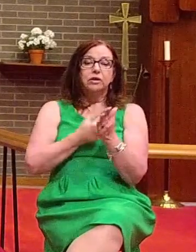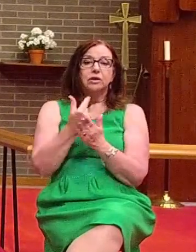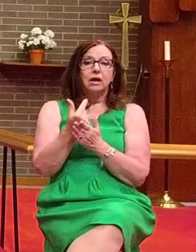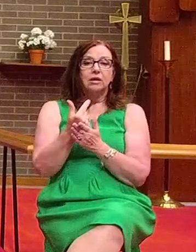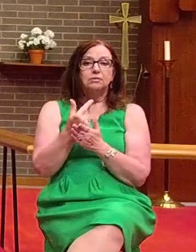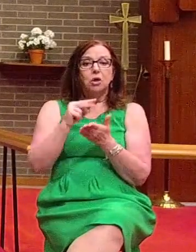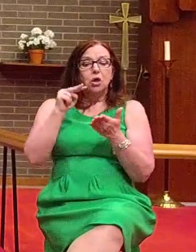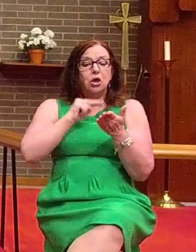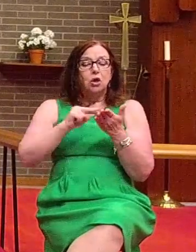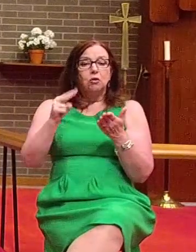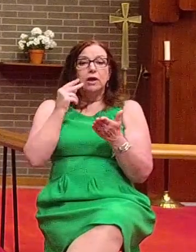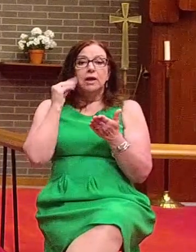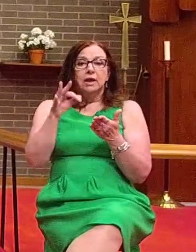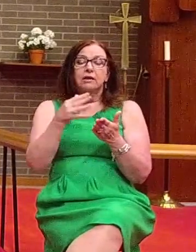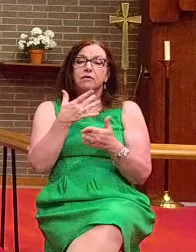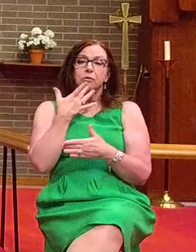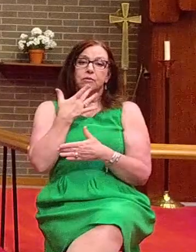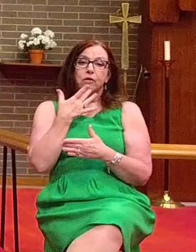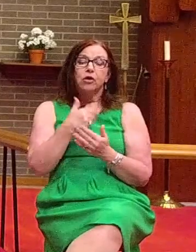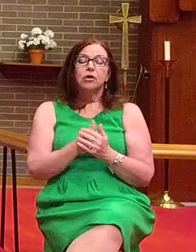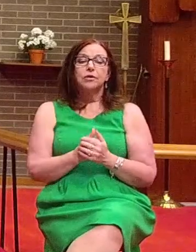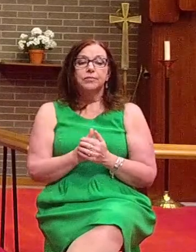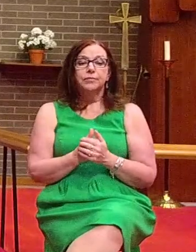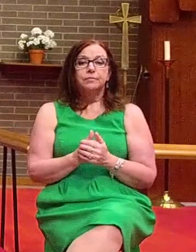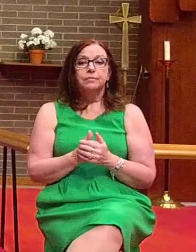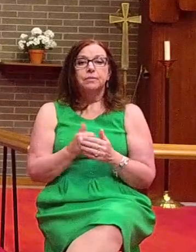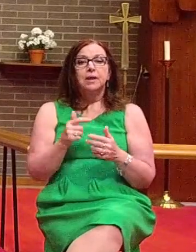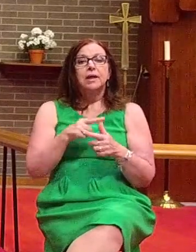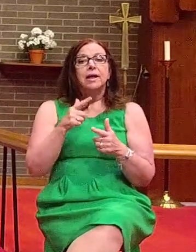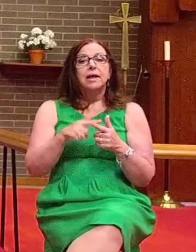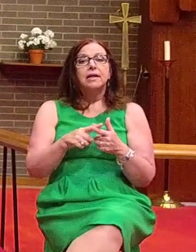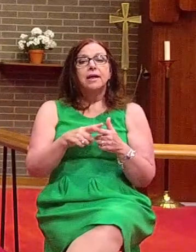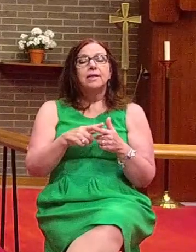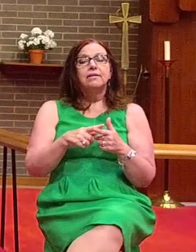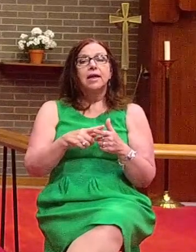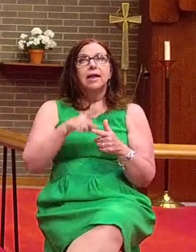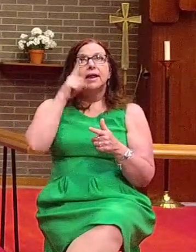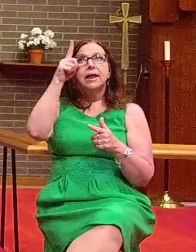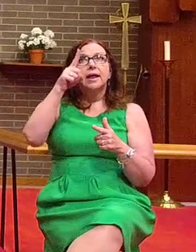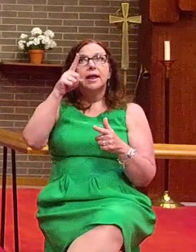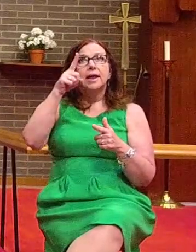Read along, even, if you'd like. Then he opened their